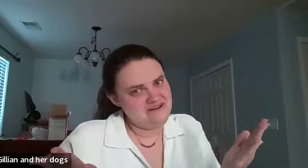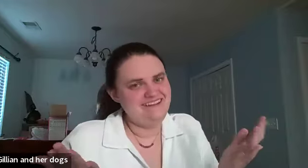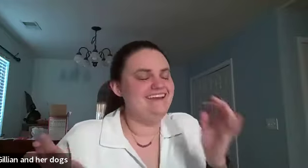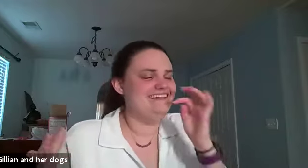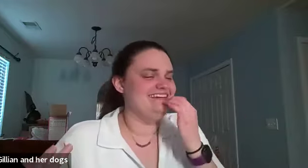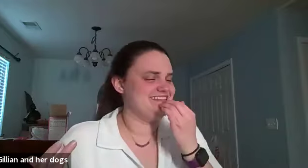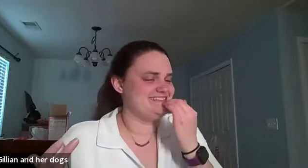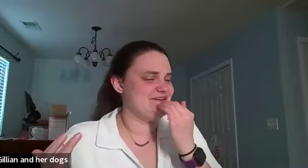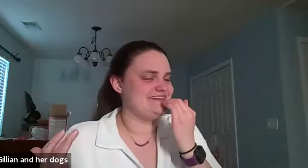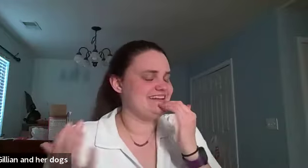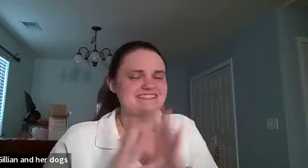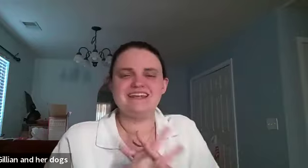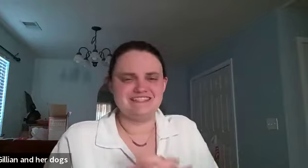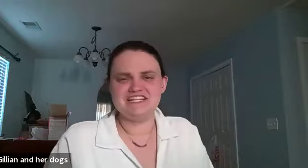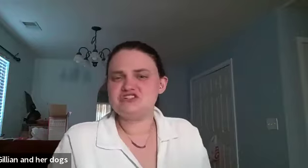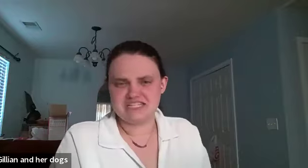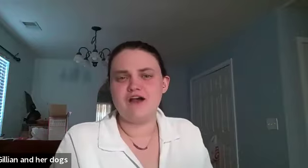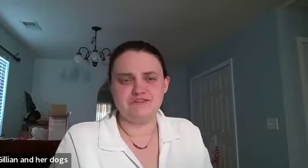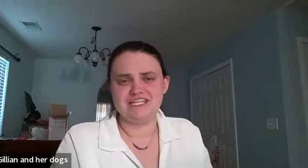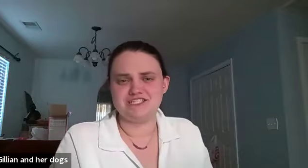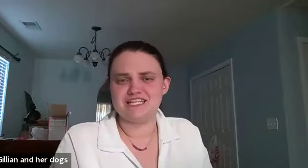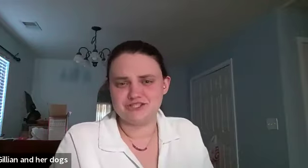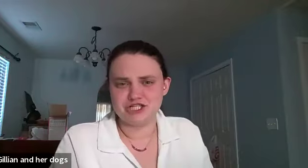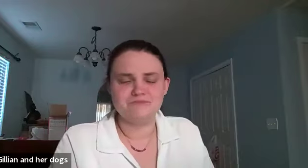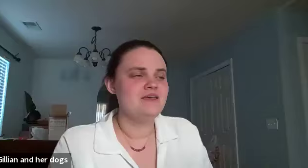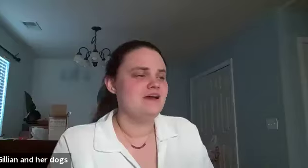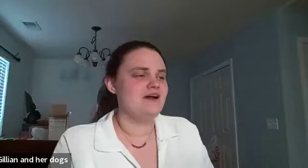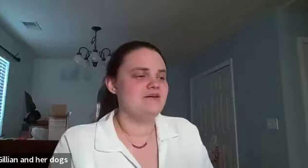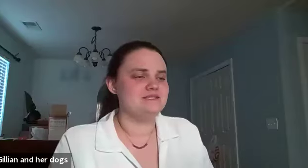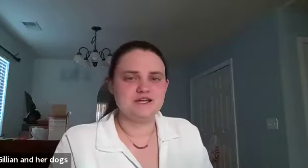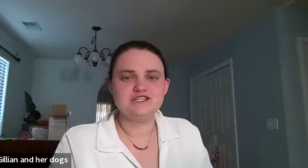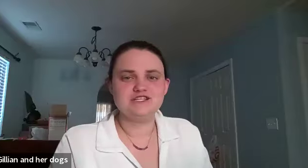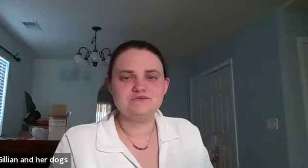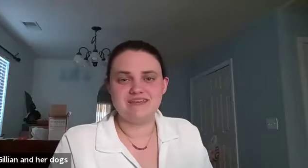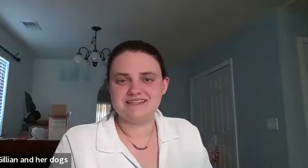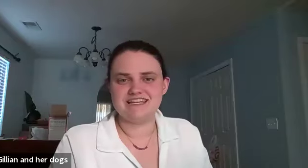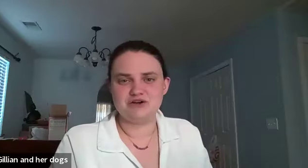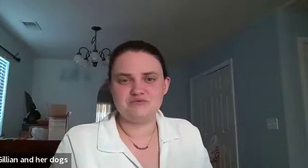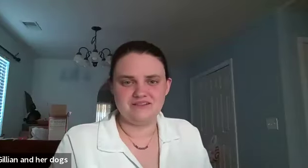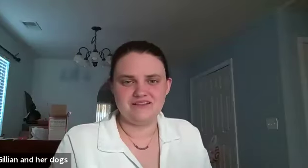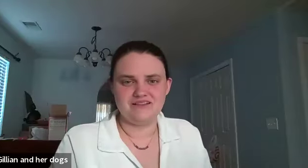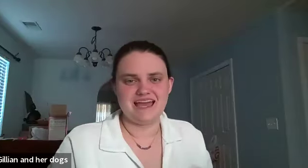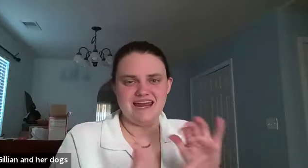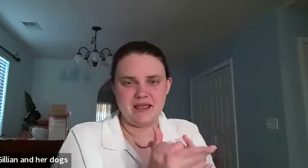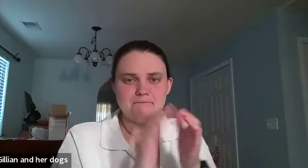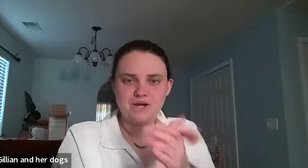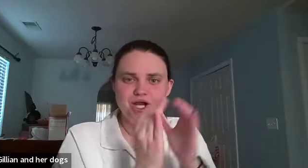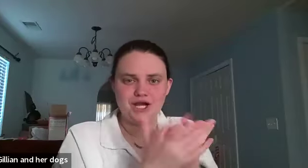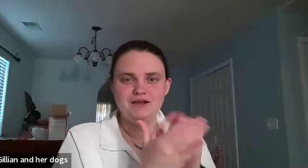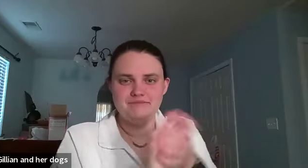wrong. It's an interesting conversation, that's for sure. Especially when you have kids that don't realize that hamburger,